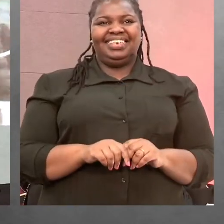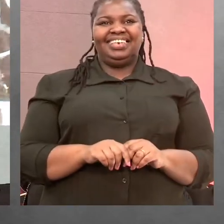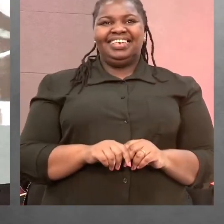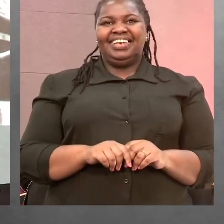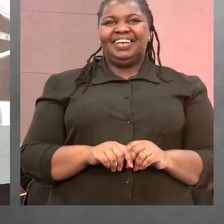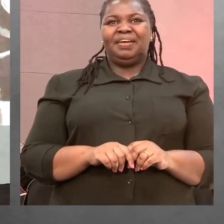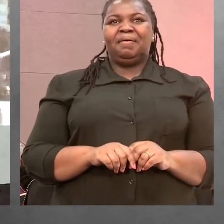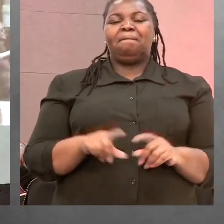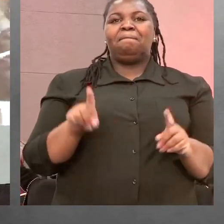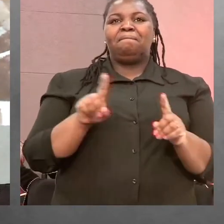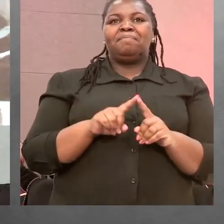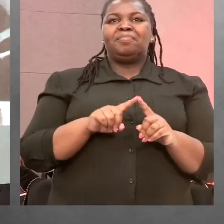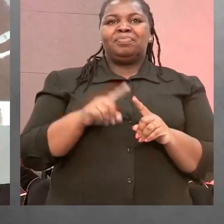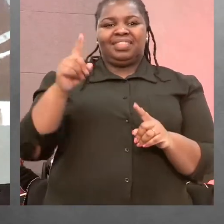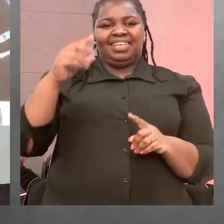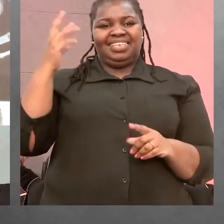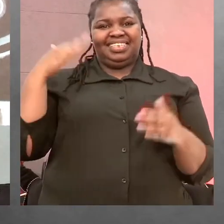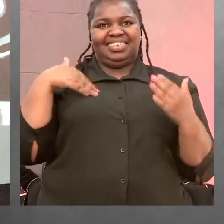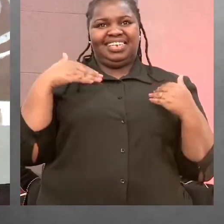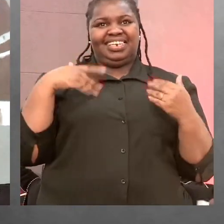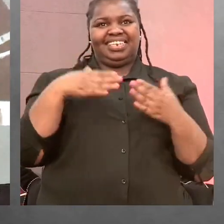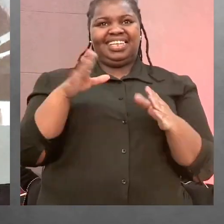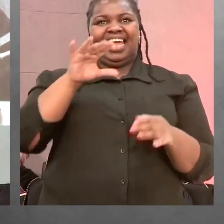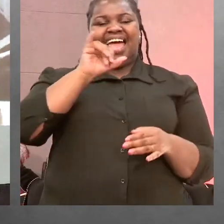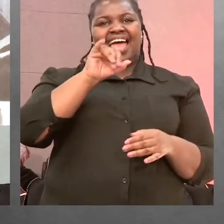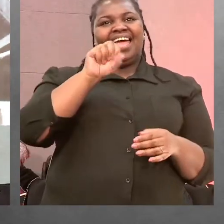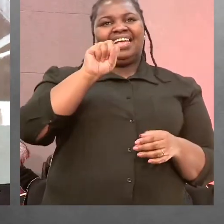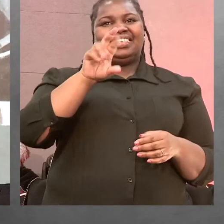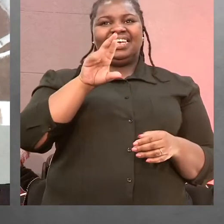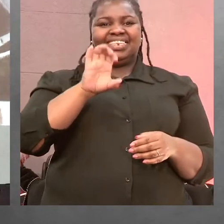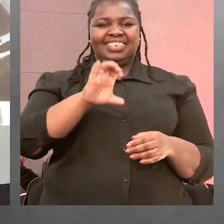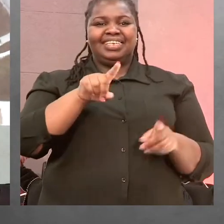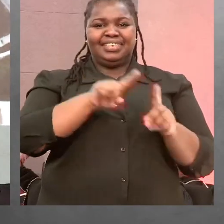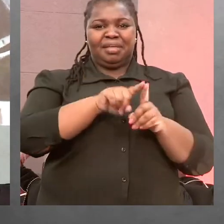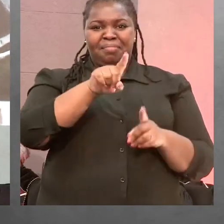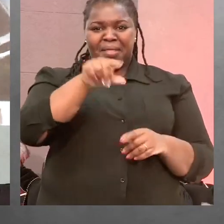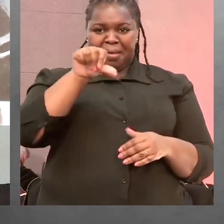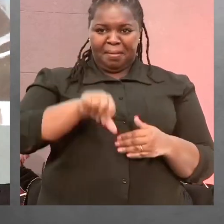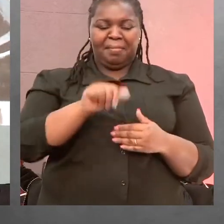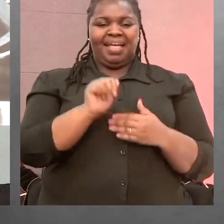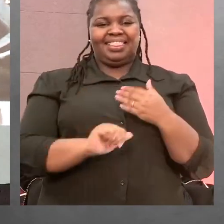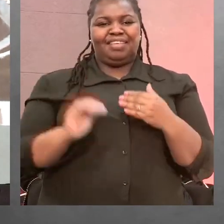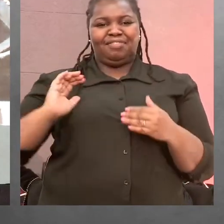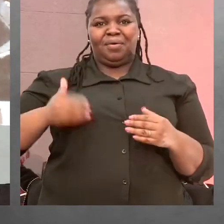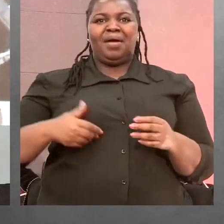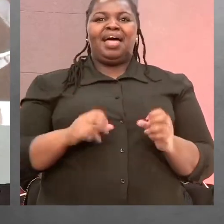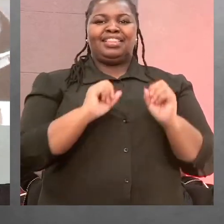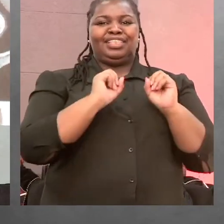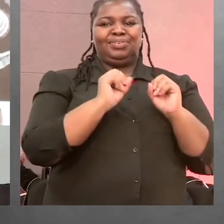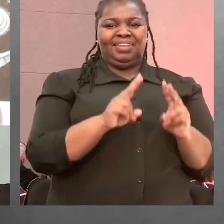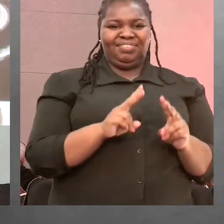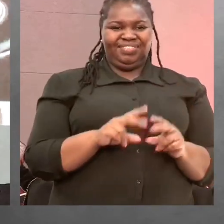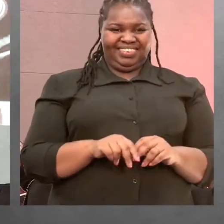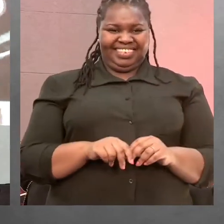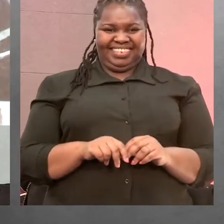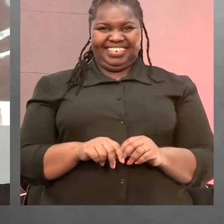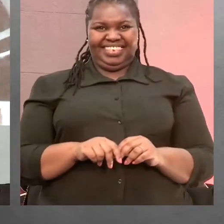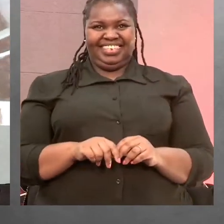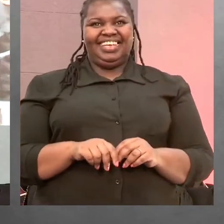Even the Secretary General of the ISRC, Nayo Azalwa Ngalinyanga Yamanina, the 12th. So,